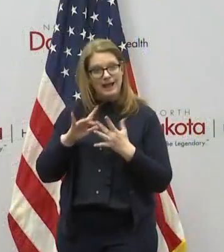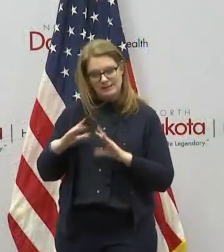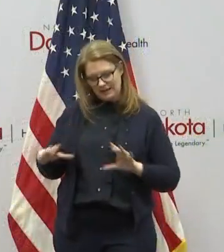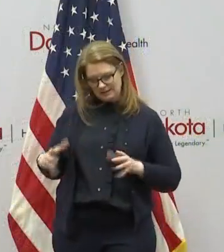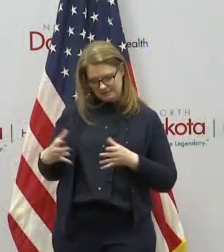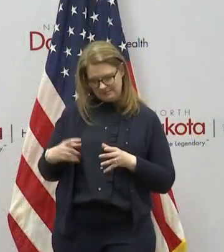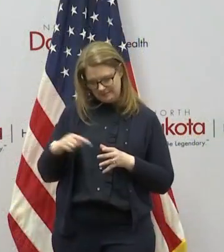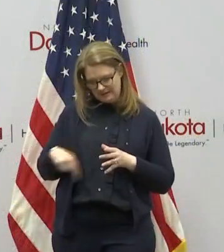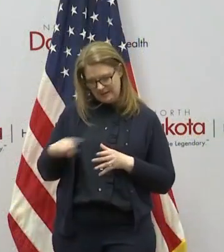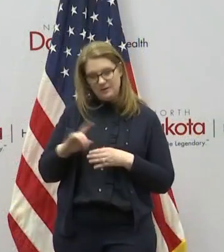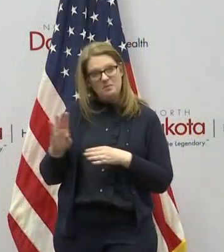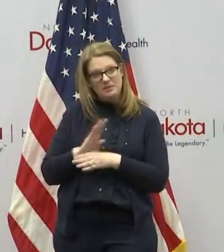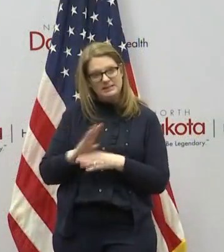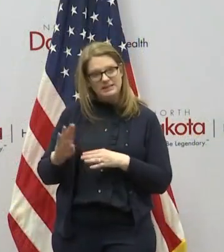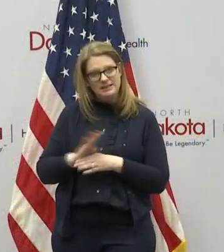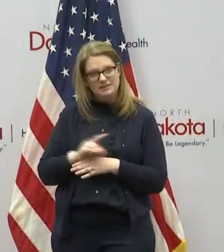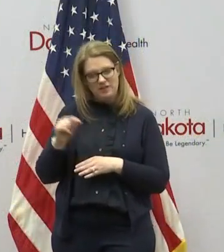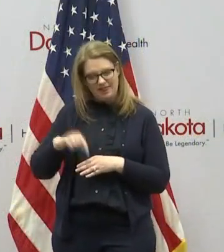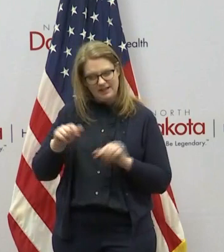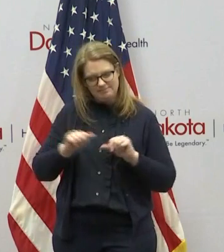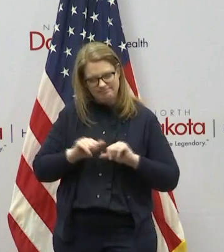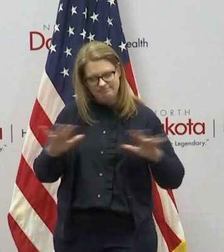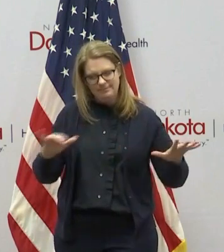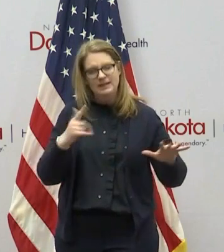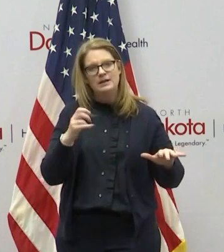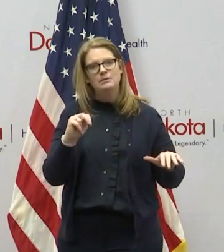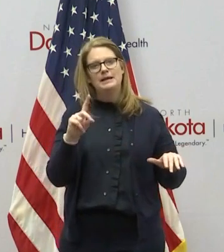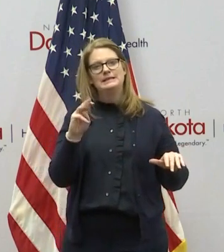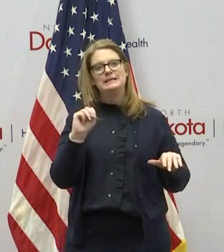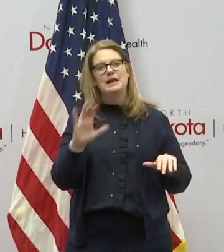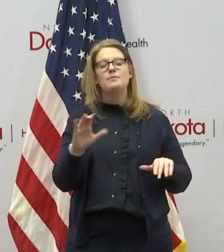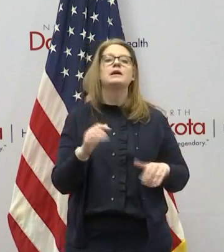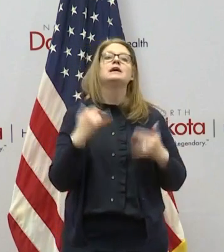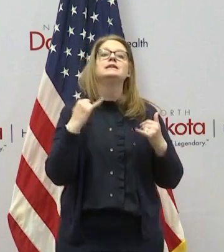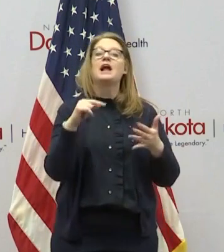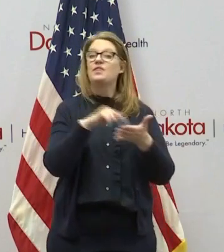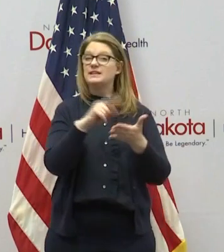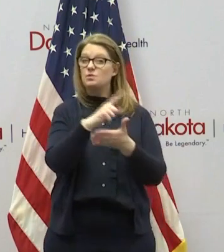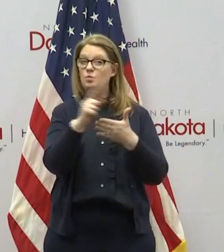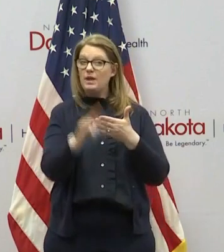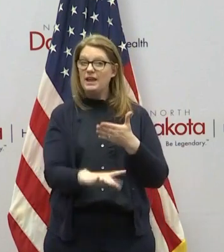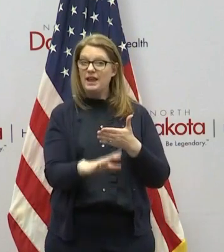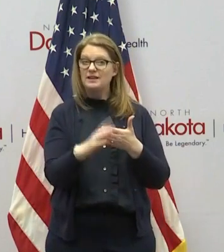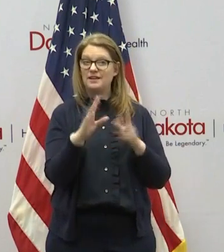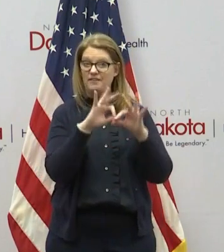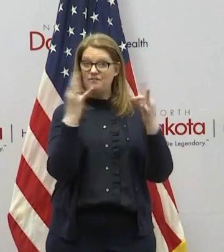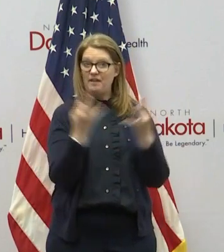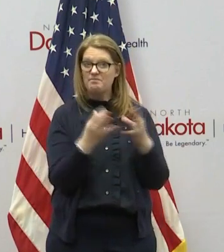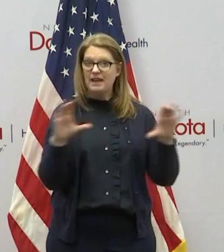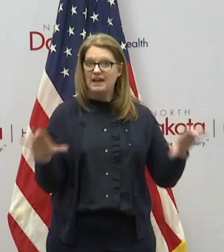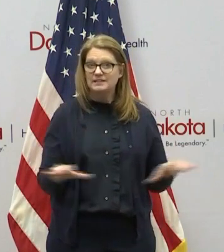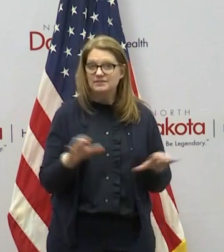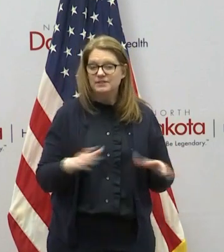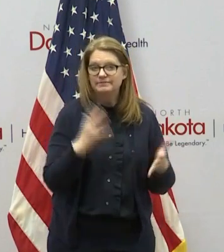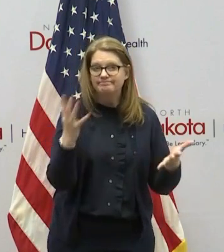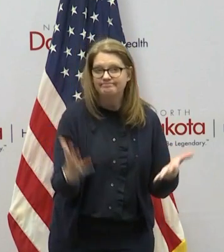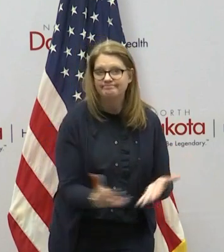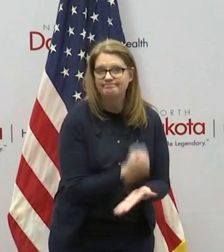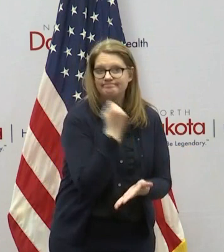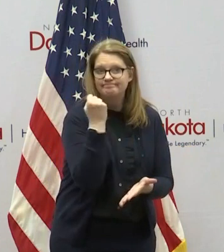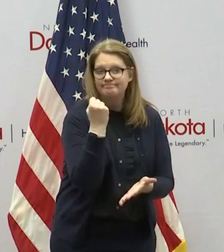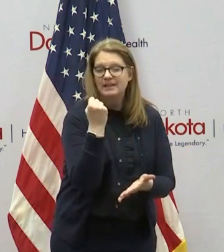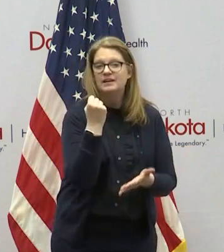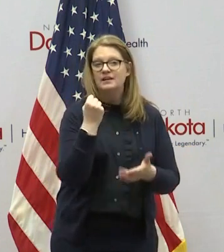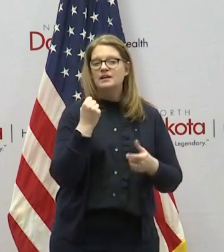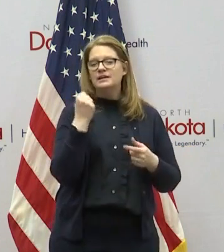historic pandemic, I hope that one family activity that people may take this weekend as they consider the Arbor